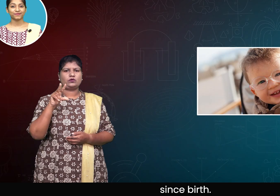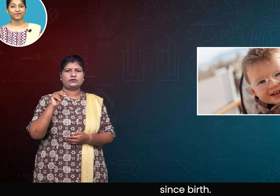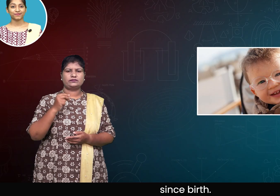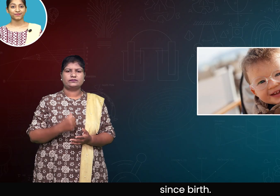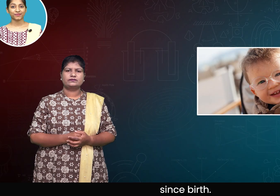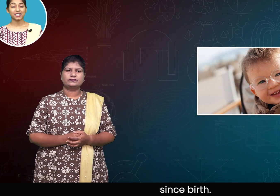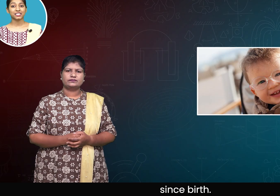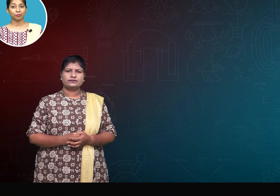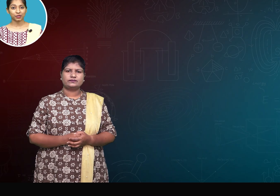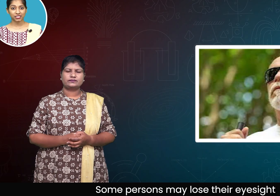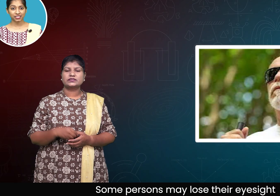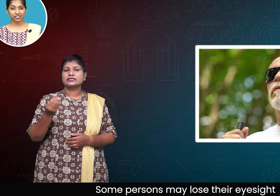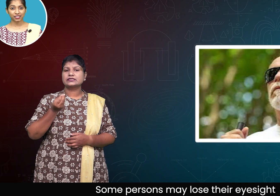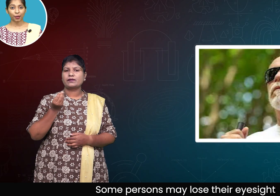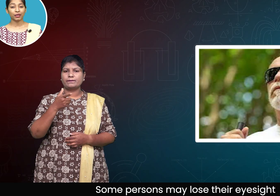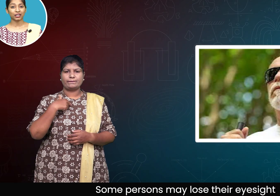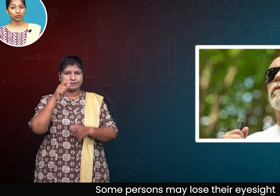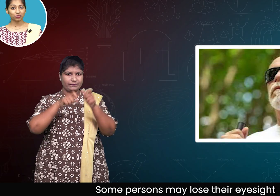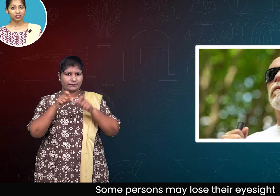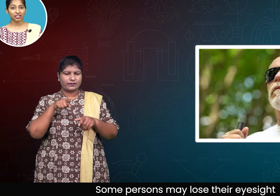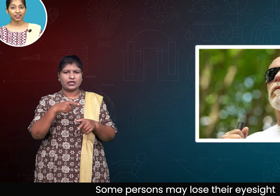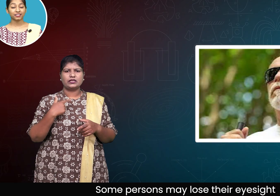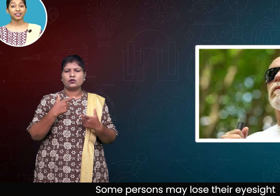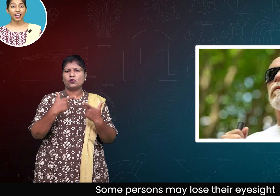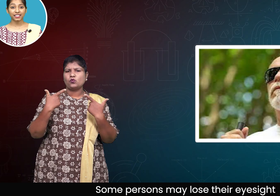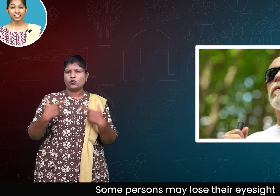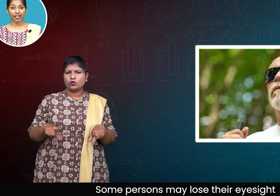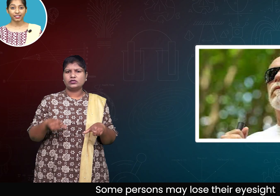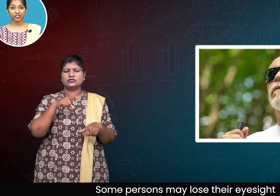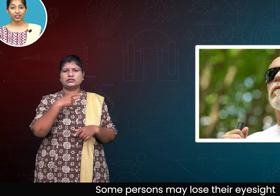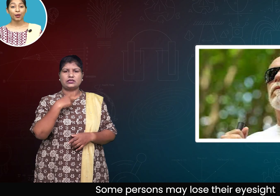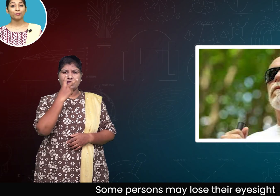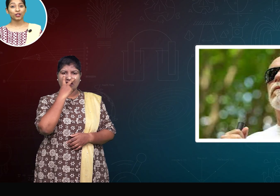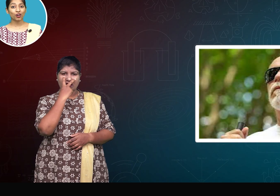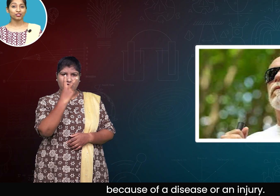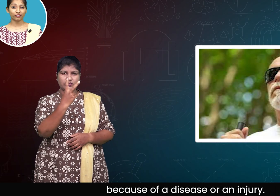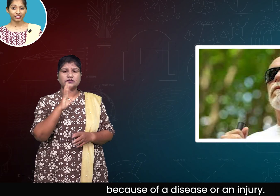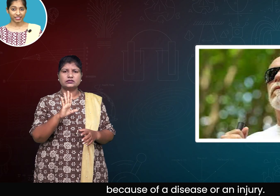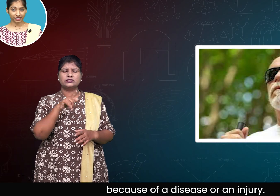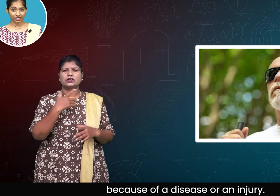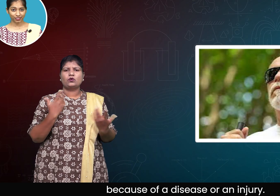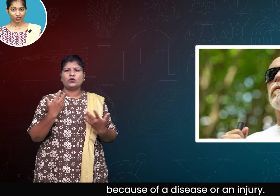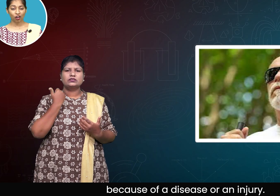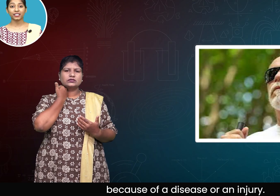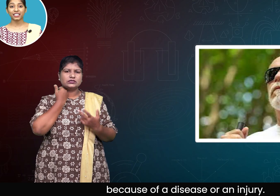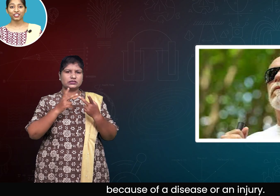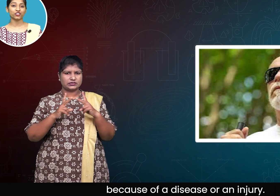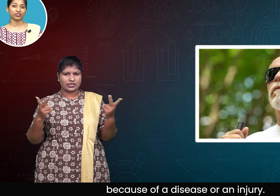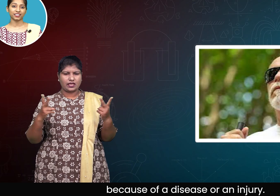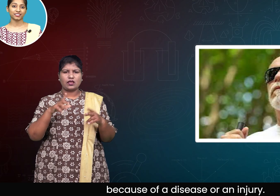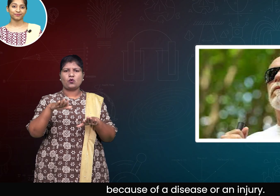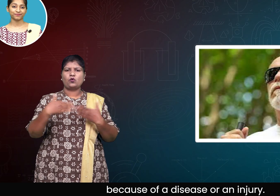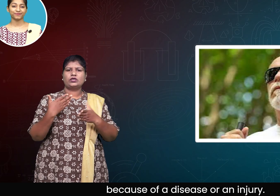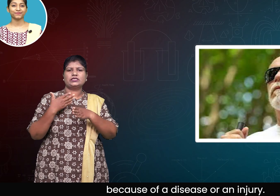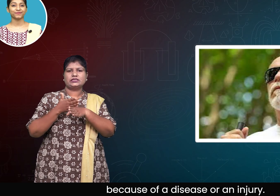Some persons may lose their eyesight because of a disease or an